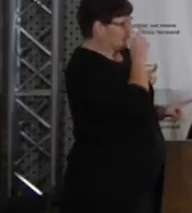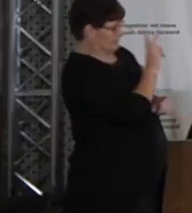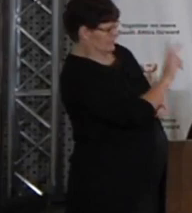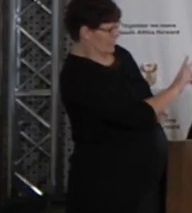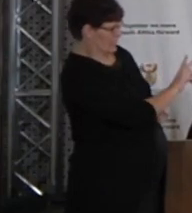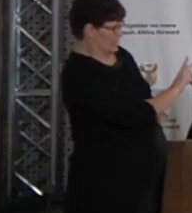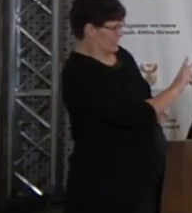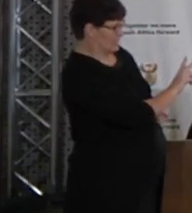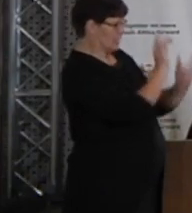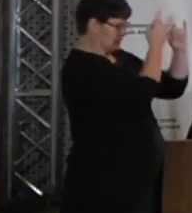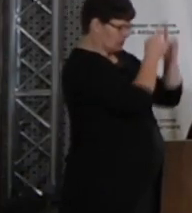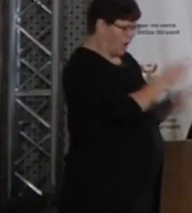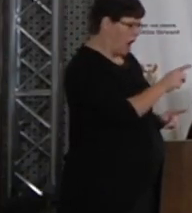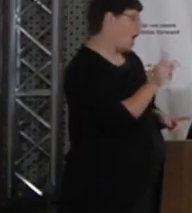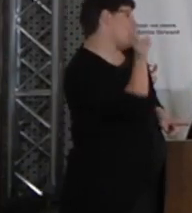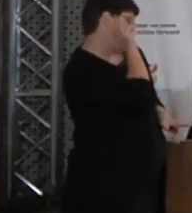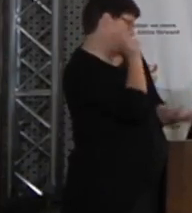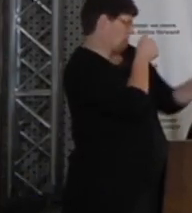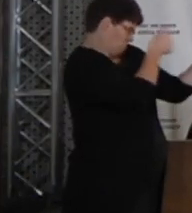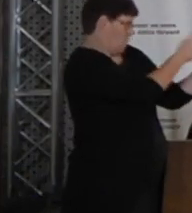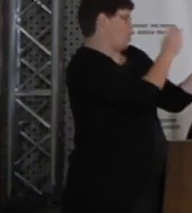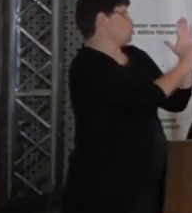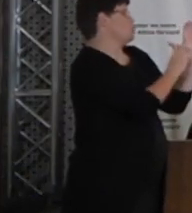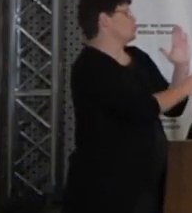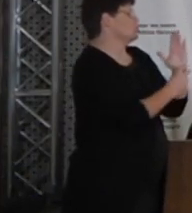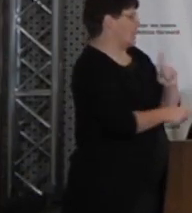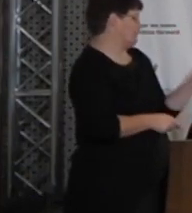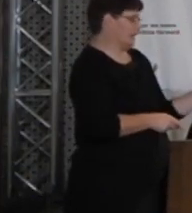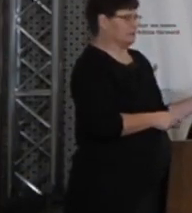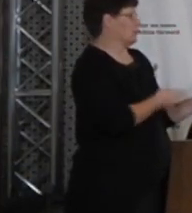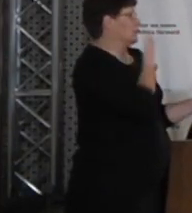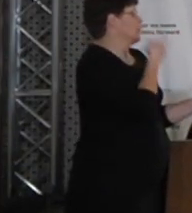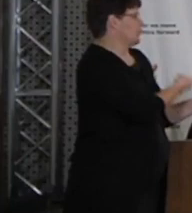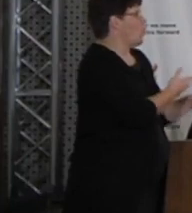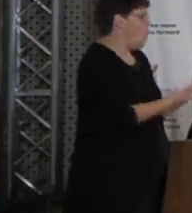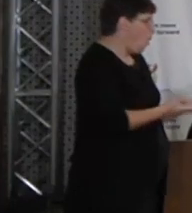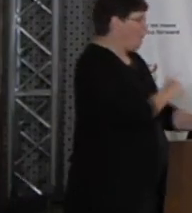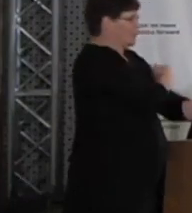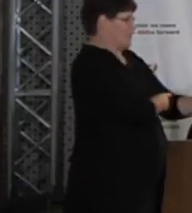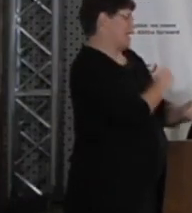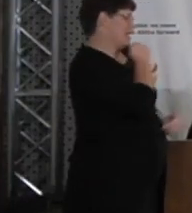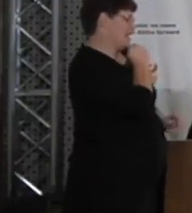in suburbs adherence to the rules, or is this because of a lack of capacity?